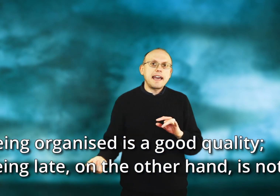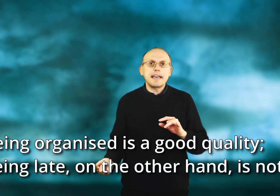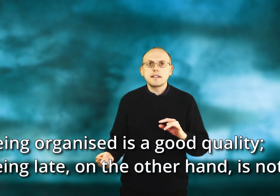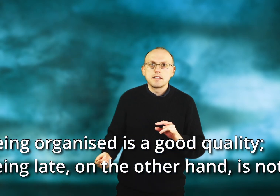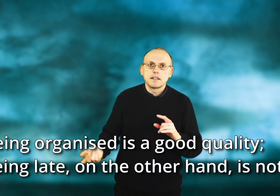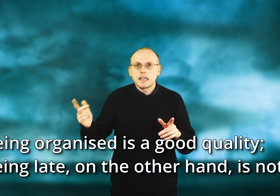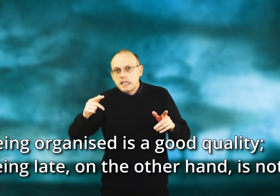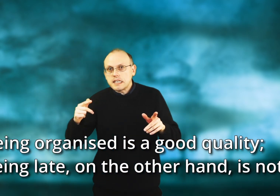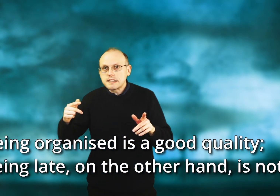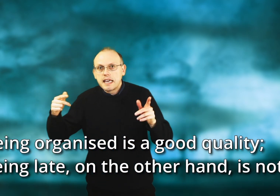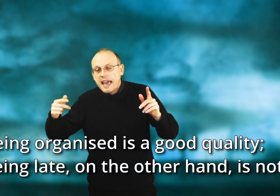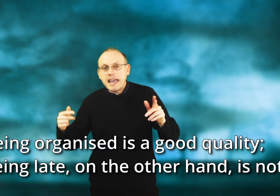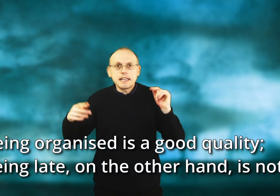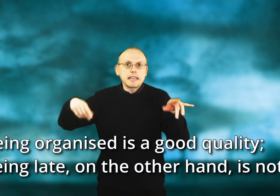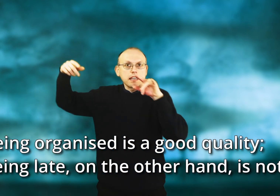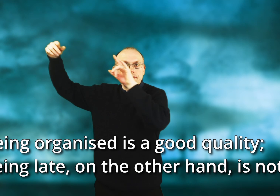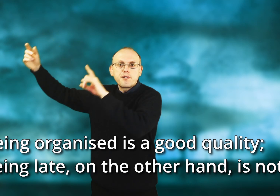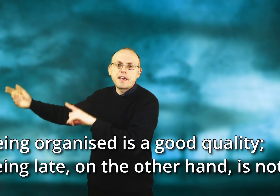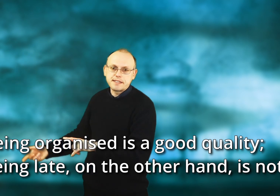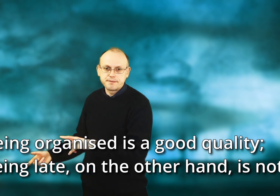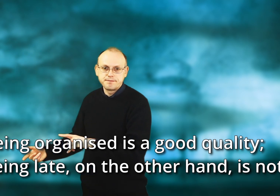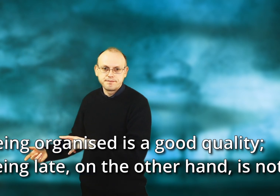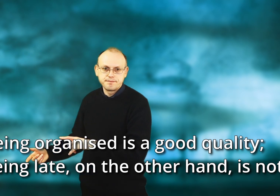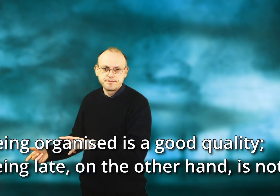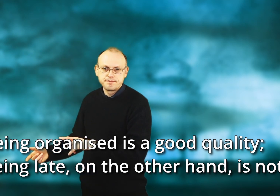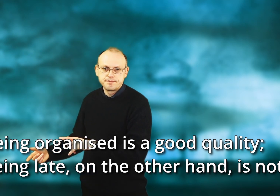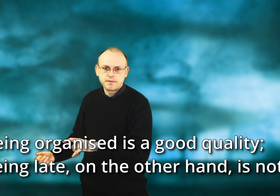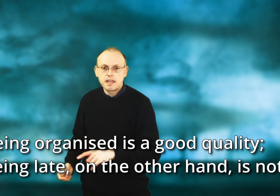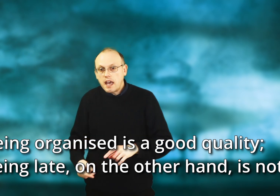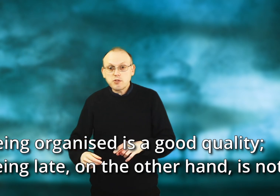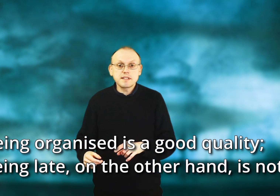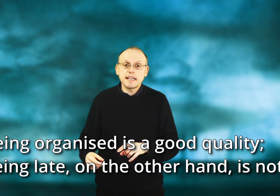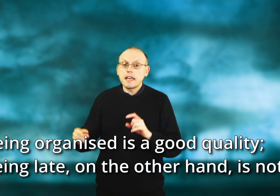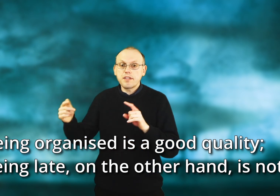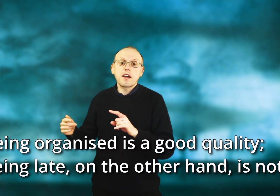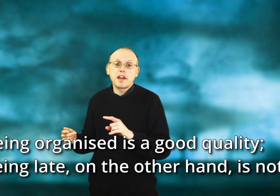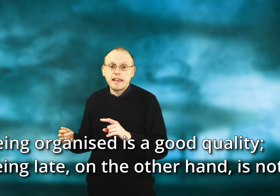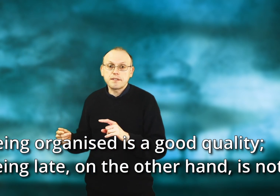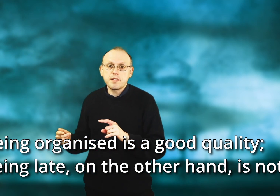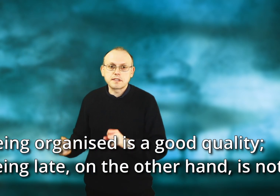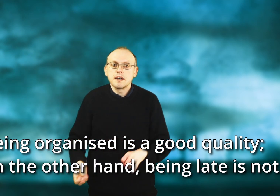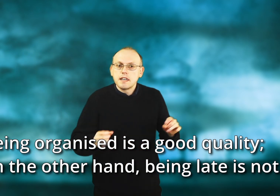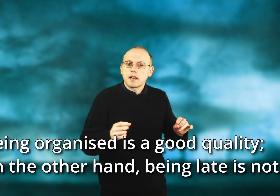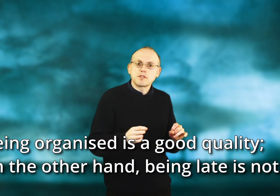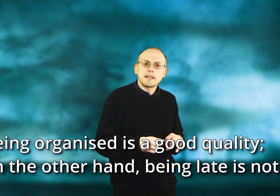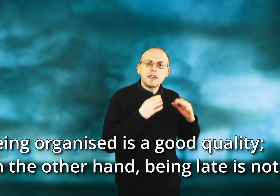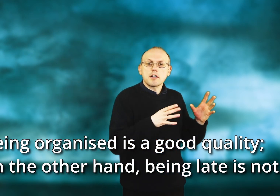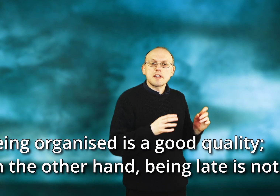hand, is a linking phrase. I could say on the other hand first. I could say being organized is a